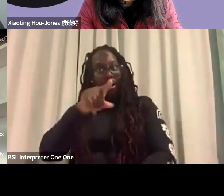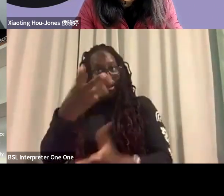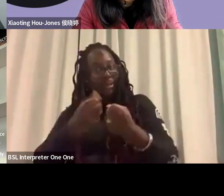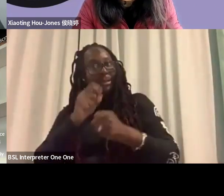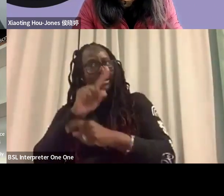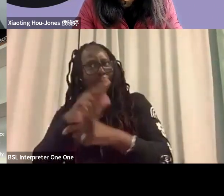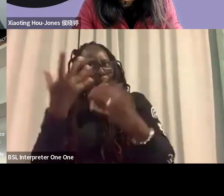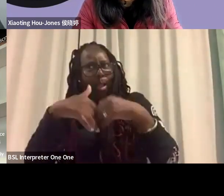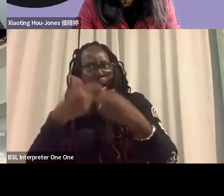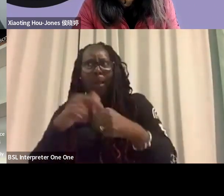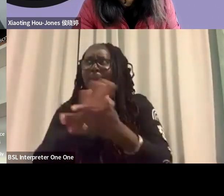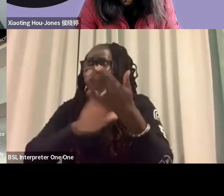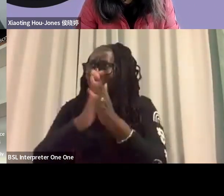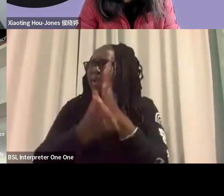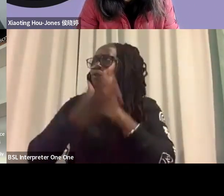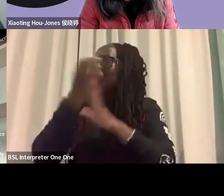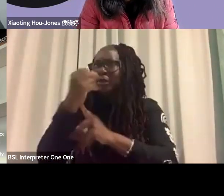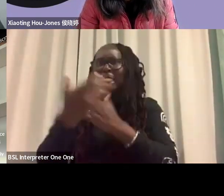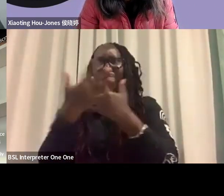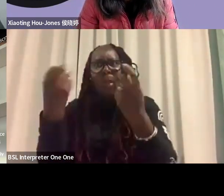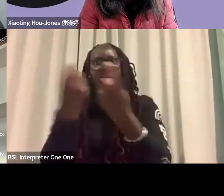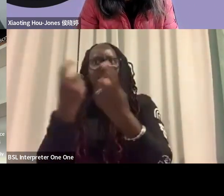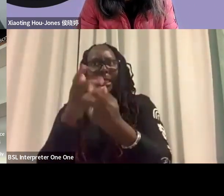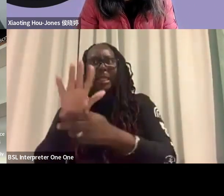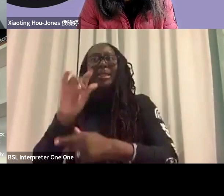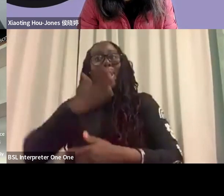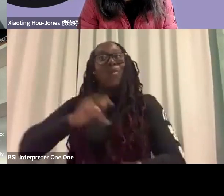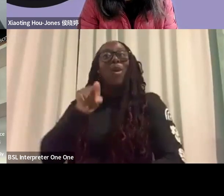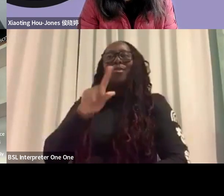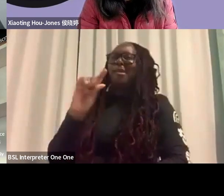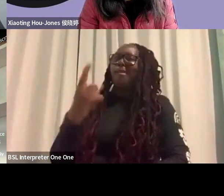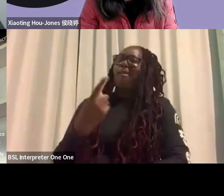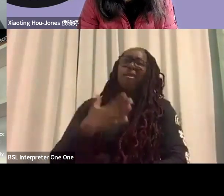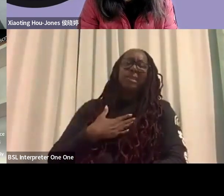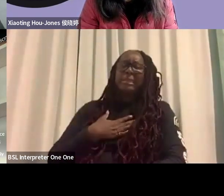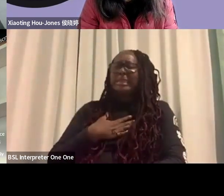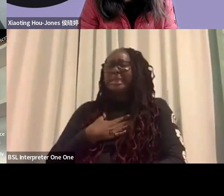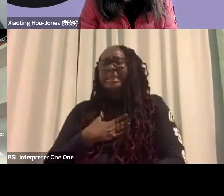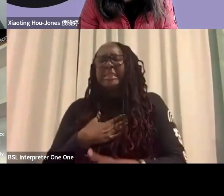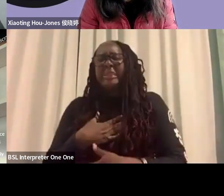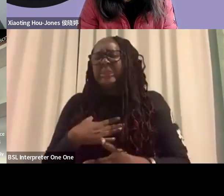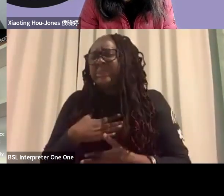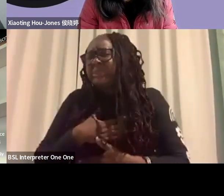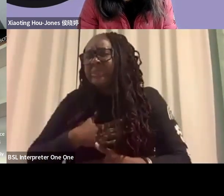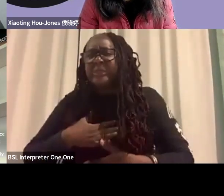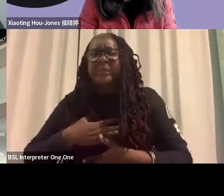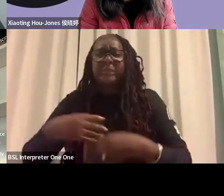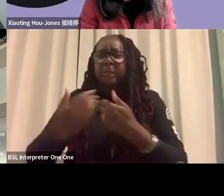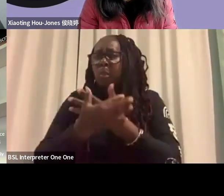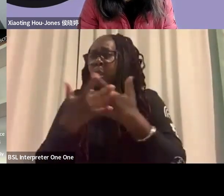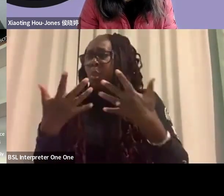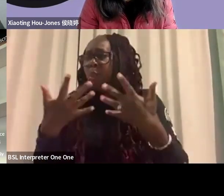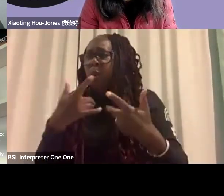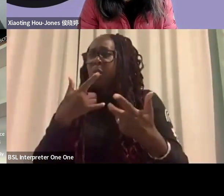help them to achieve things that they want to but can't as of yet. And I'm sure there's lots of